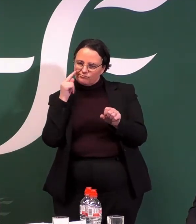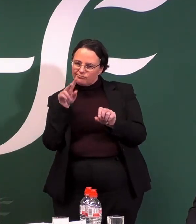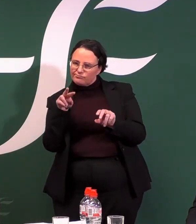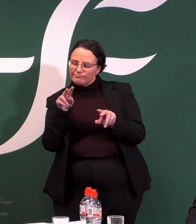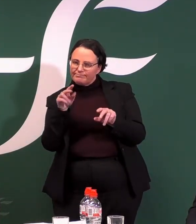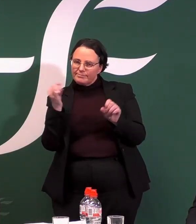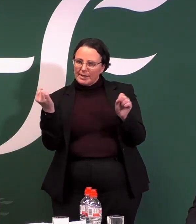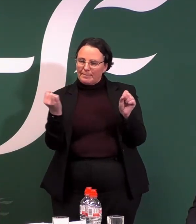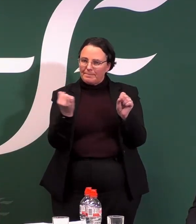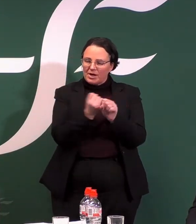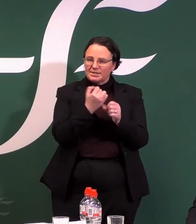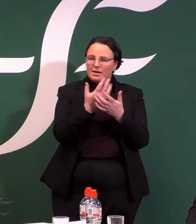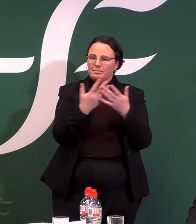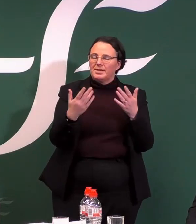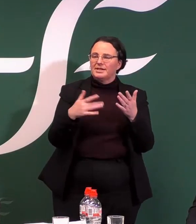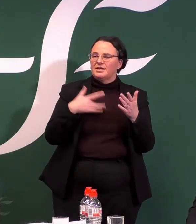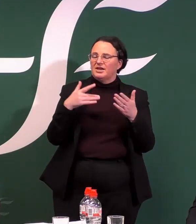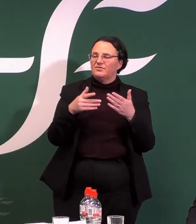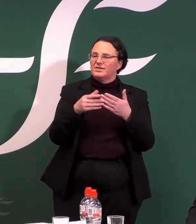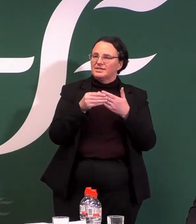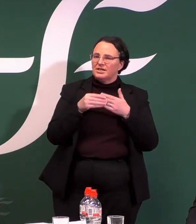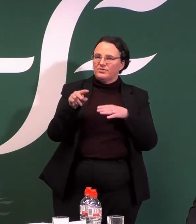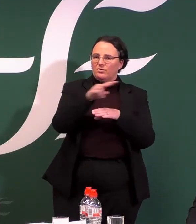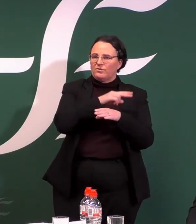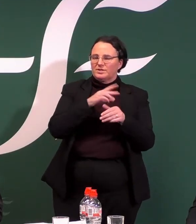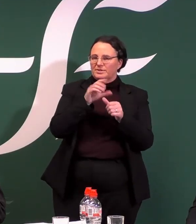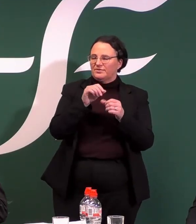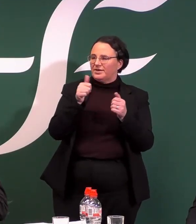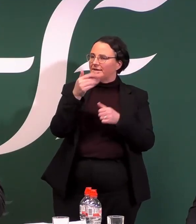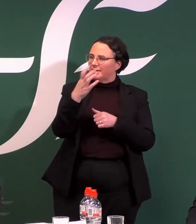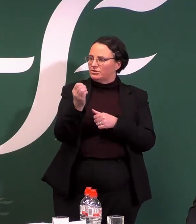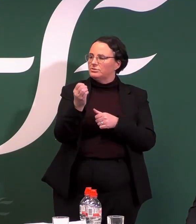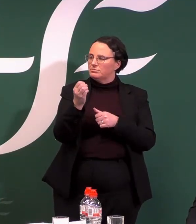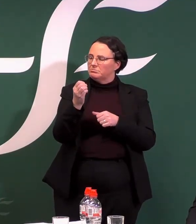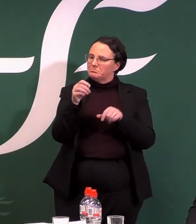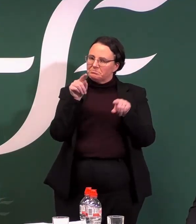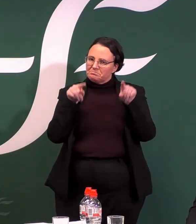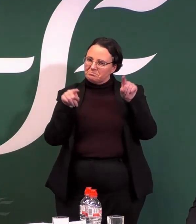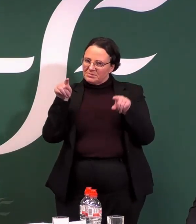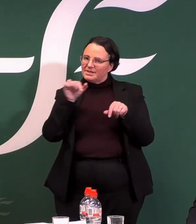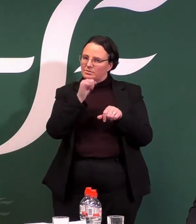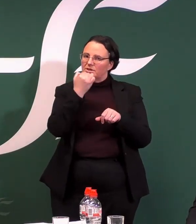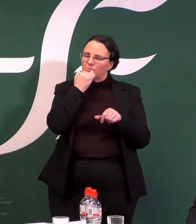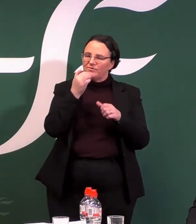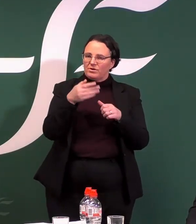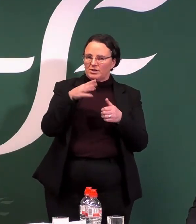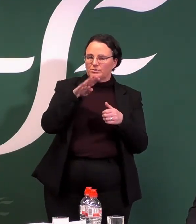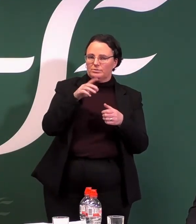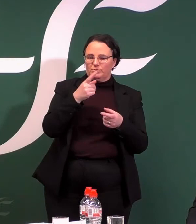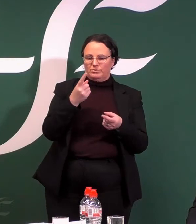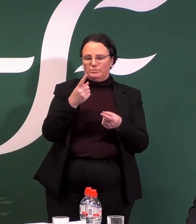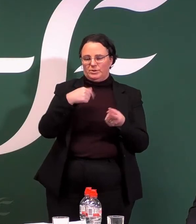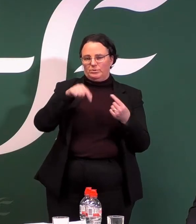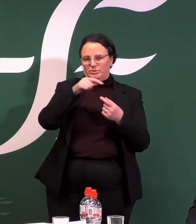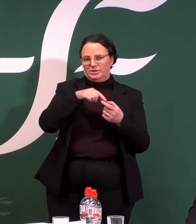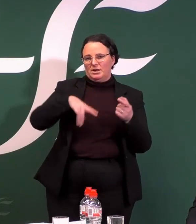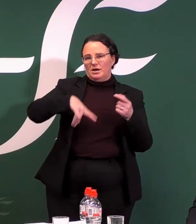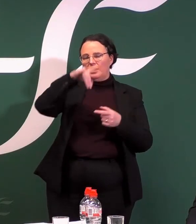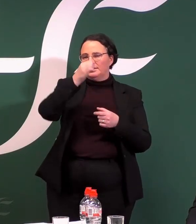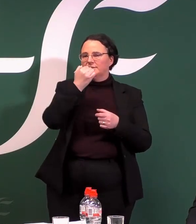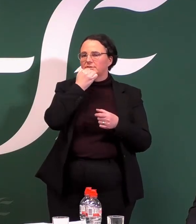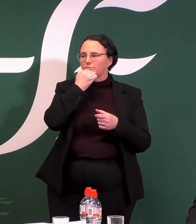estimated lives saved over a certain age, and that was the figure they arrived at for Ireland, where we had, of course, the highest vaccine uptake in